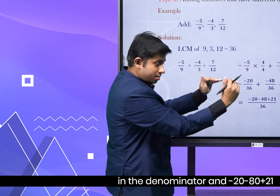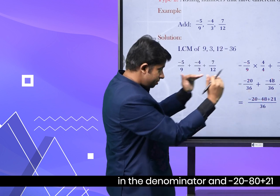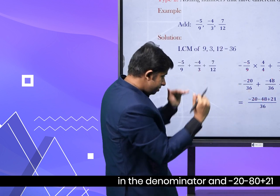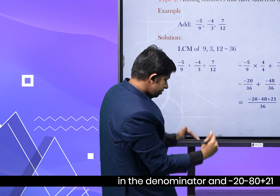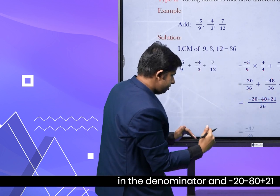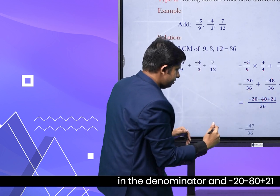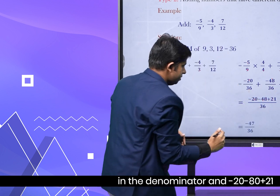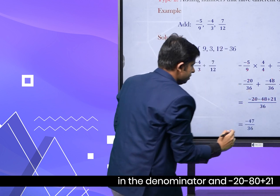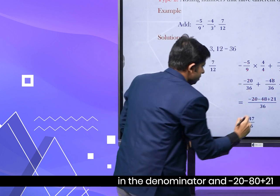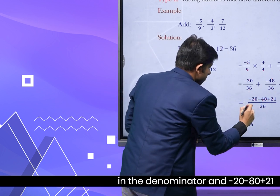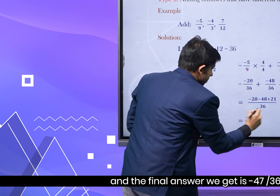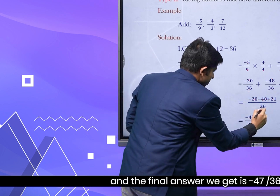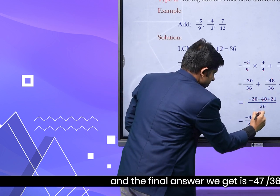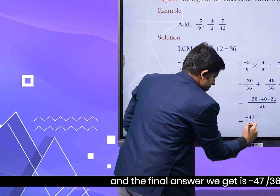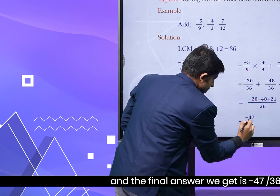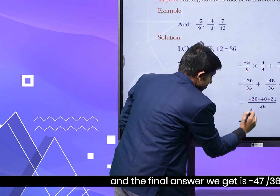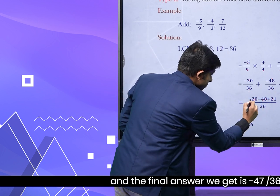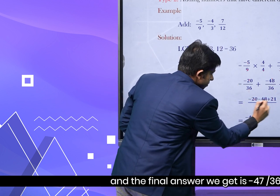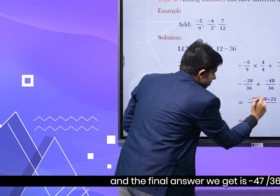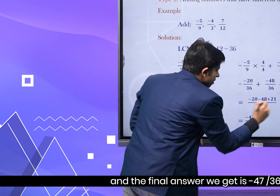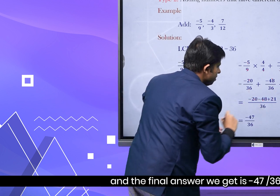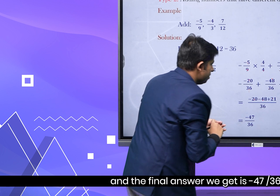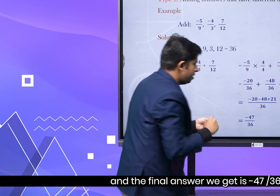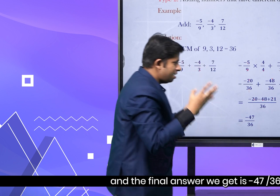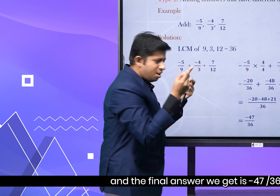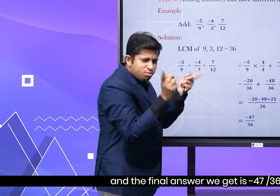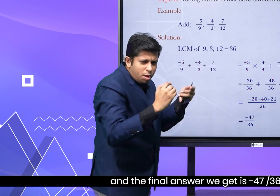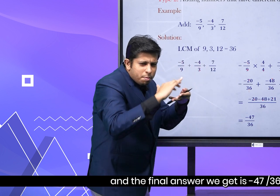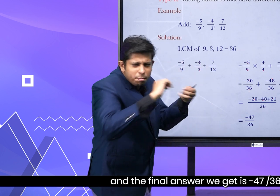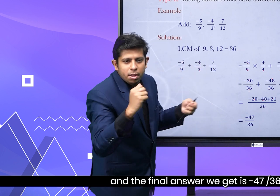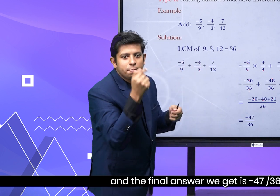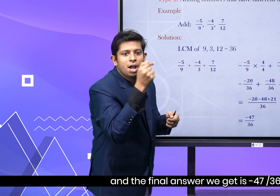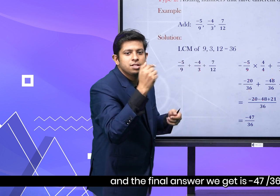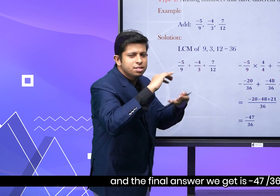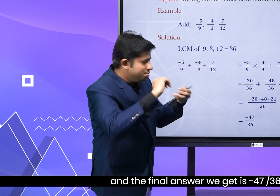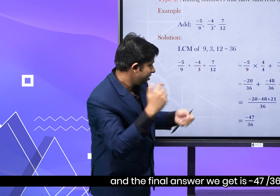21, and the final answer we get is minus 47 by 36.